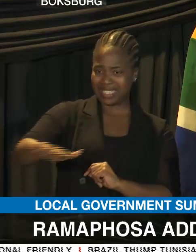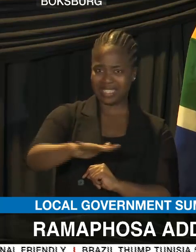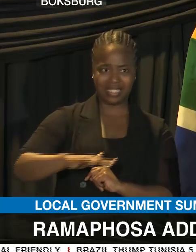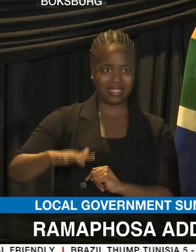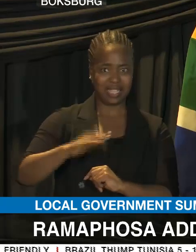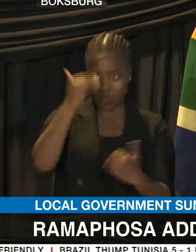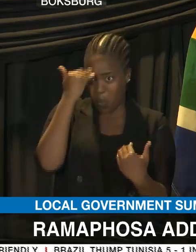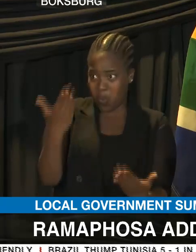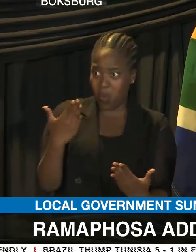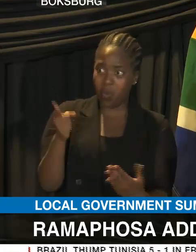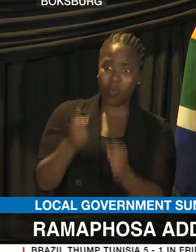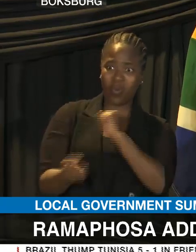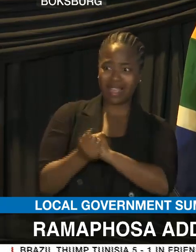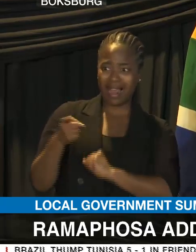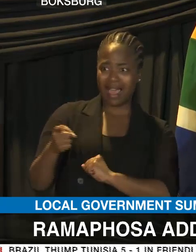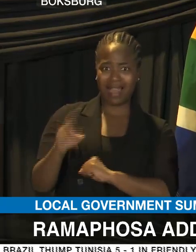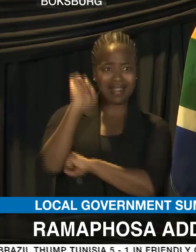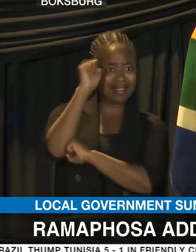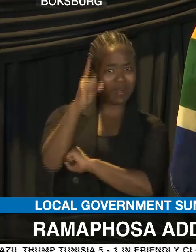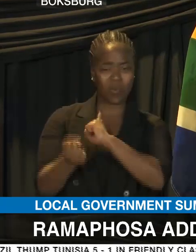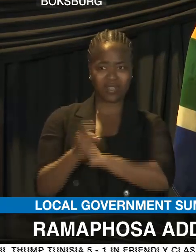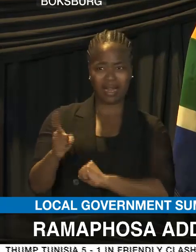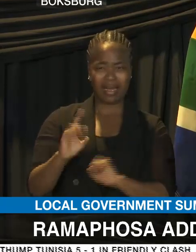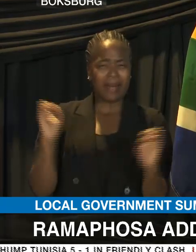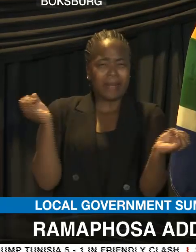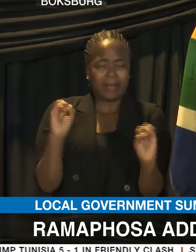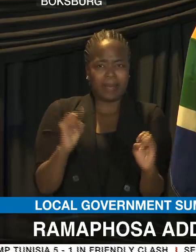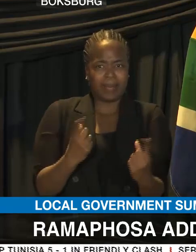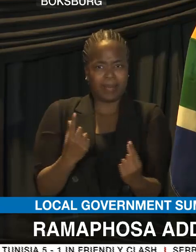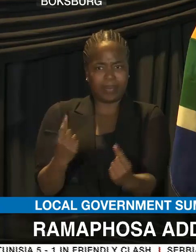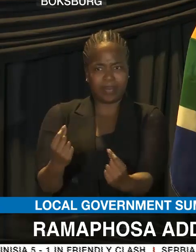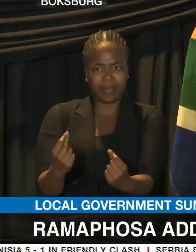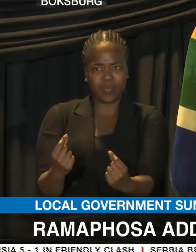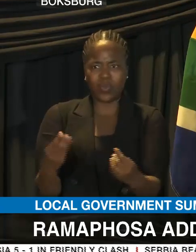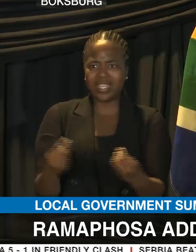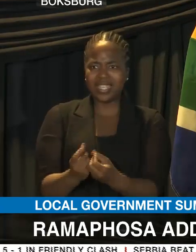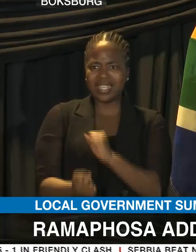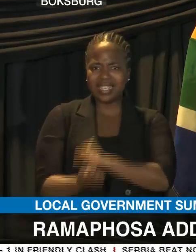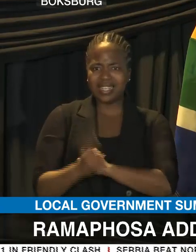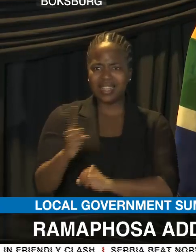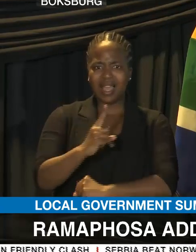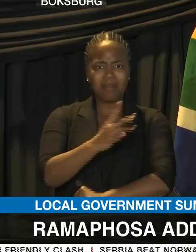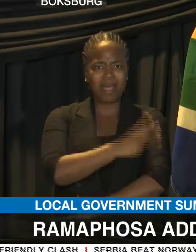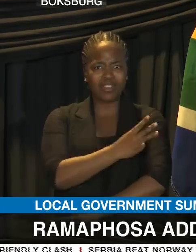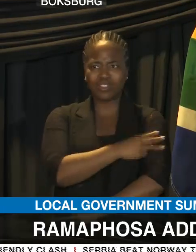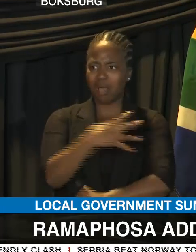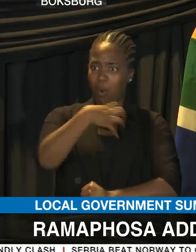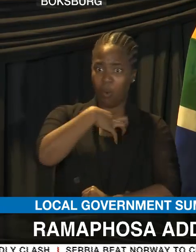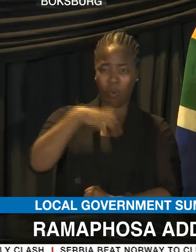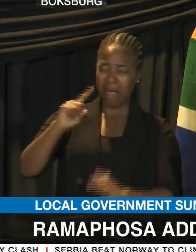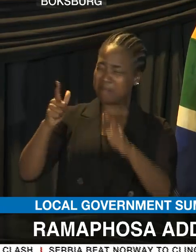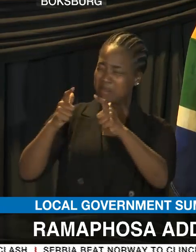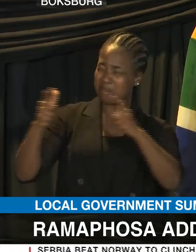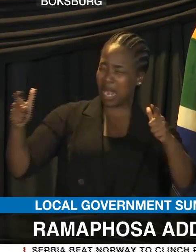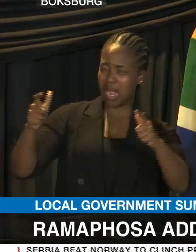area has not really interacted with the operators, the managers, and the owners of this